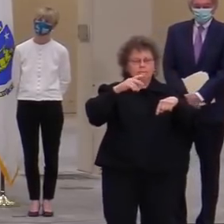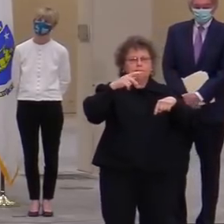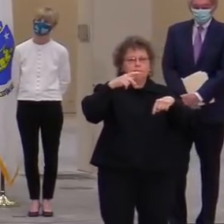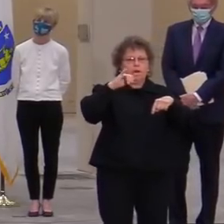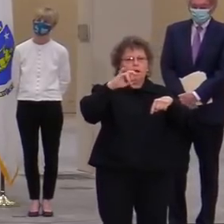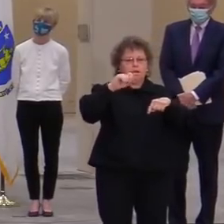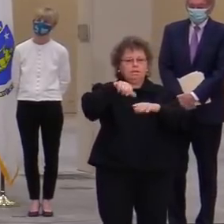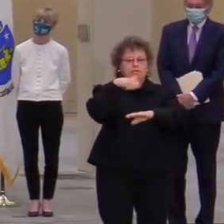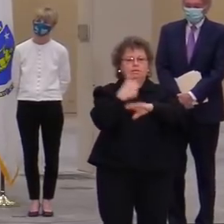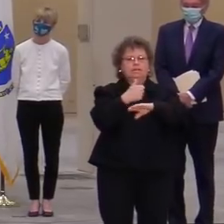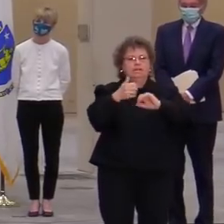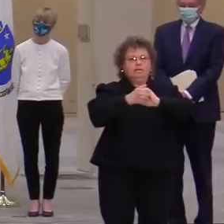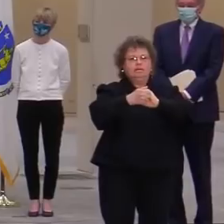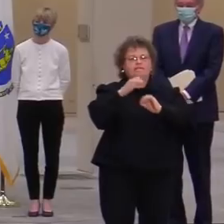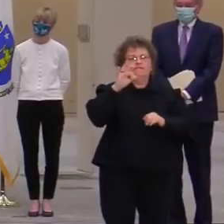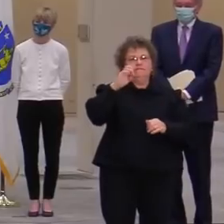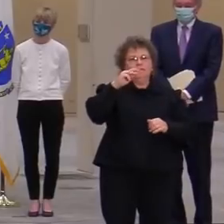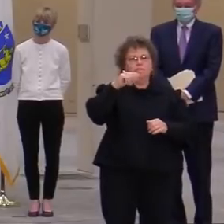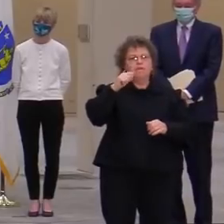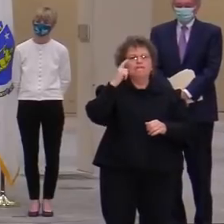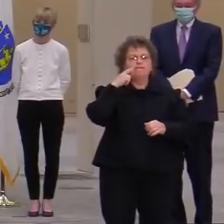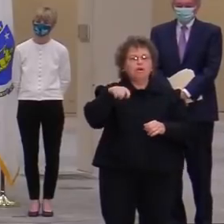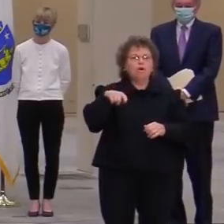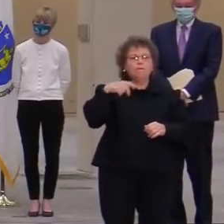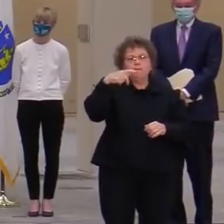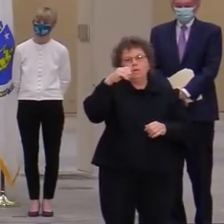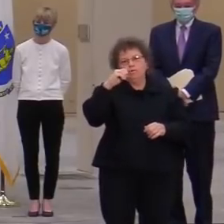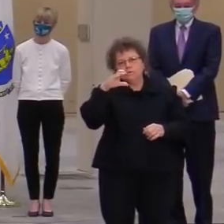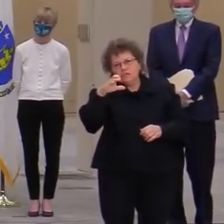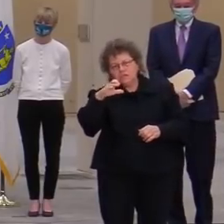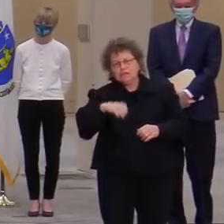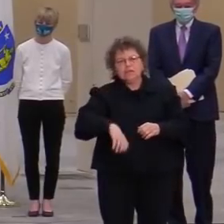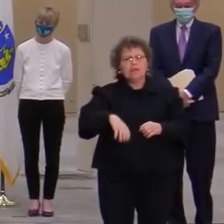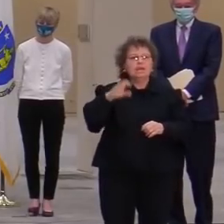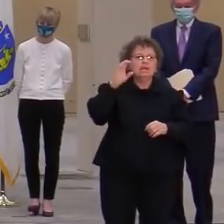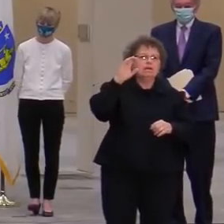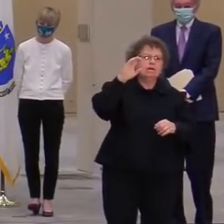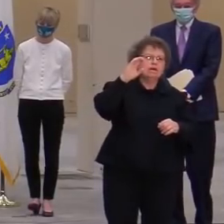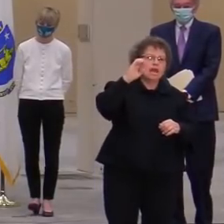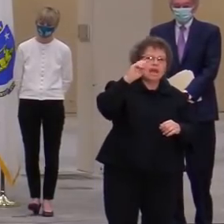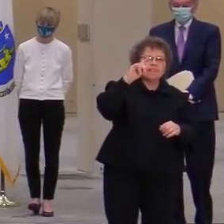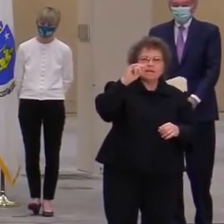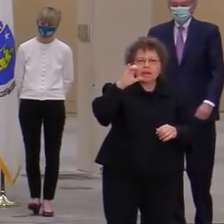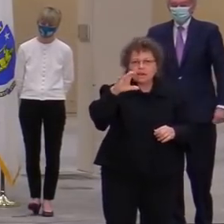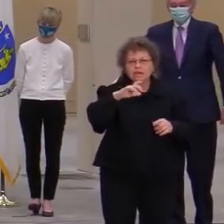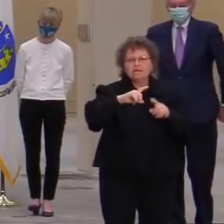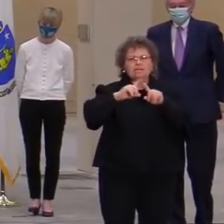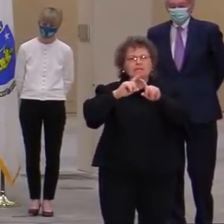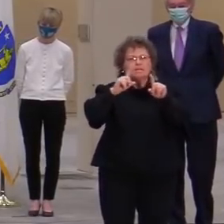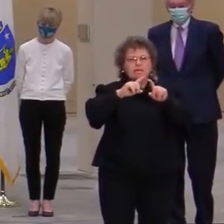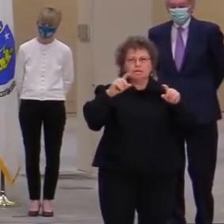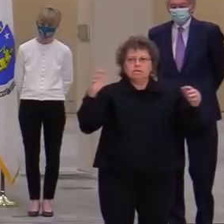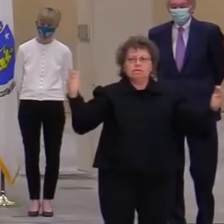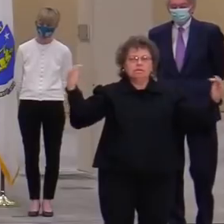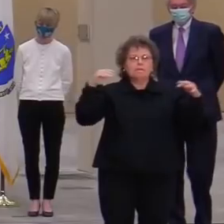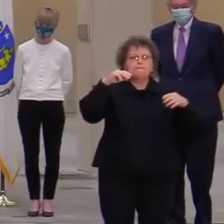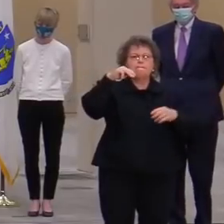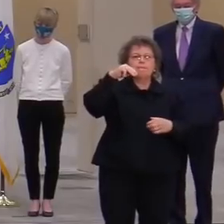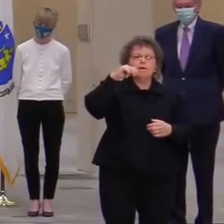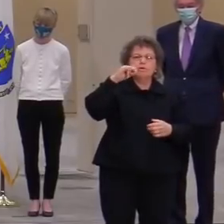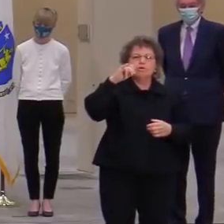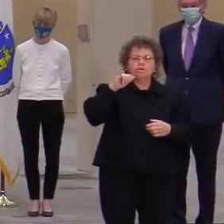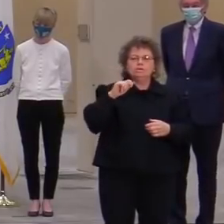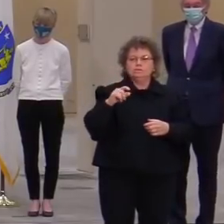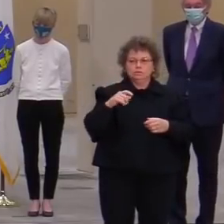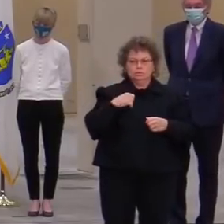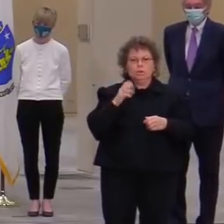administration to support racial and ethnic minorities by increasing the outreach through these 21 sites by double